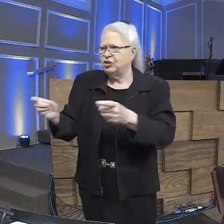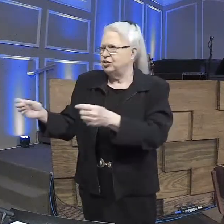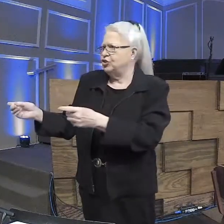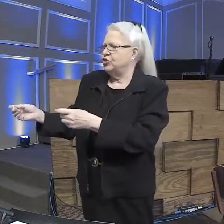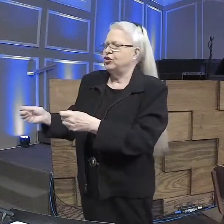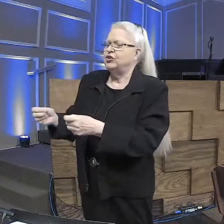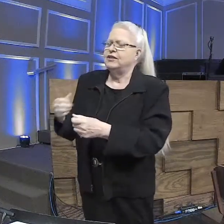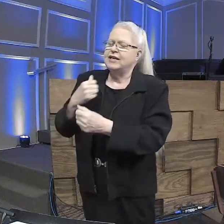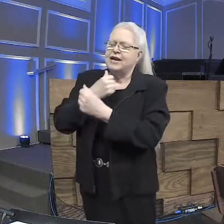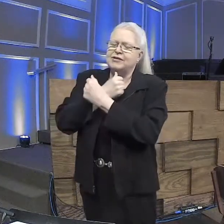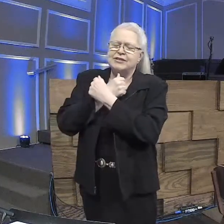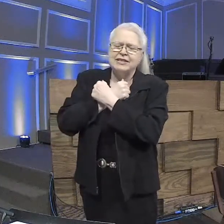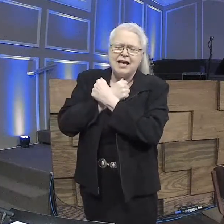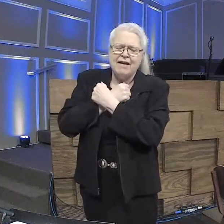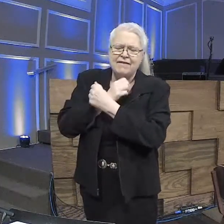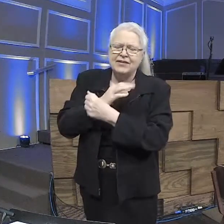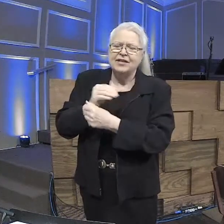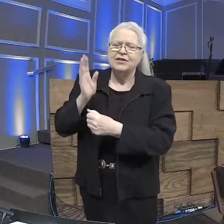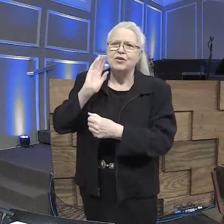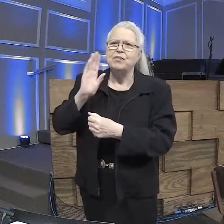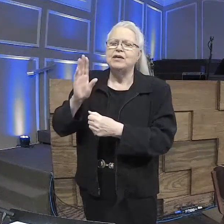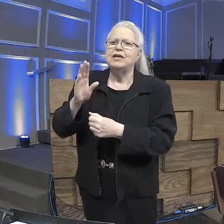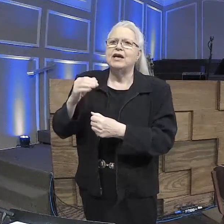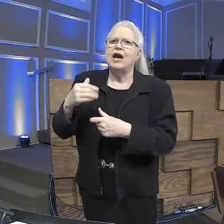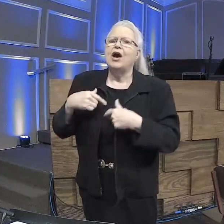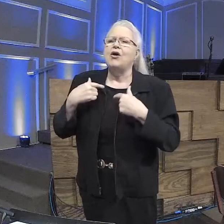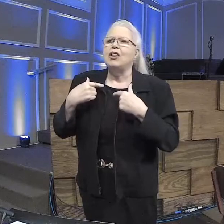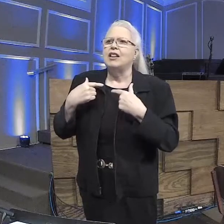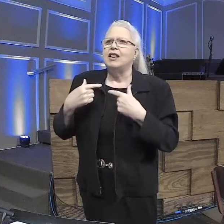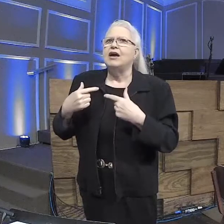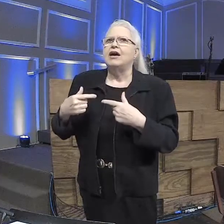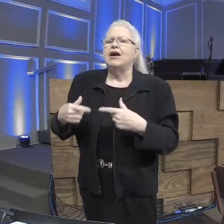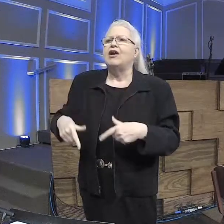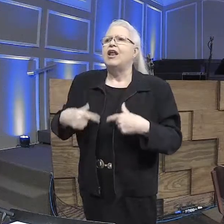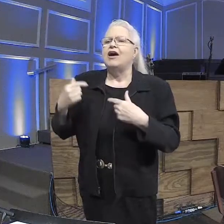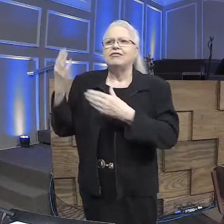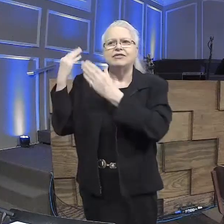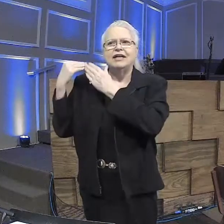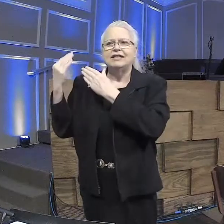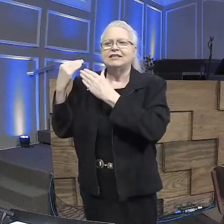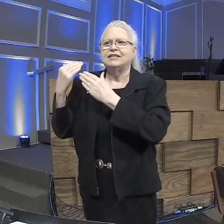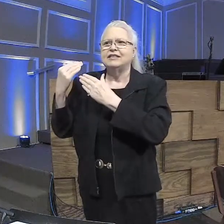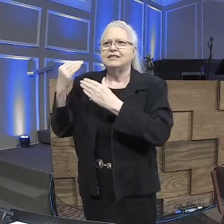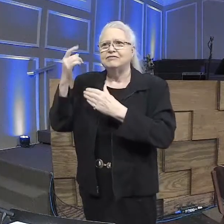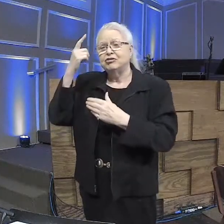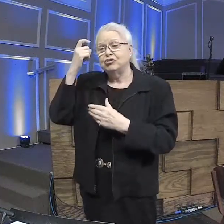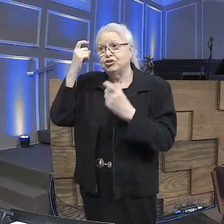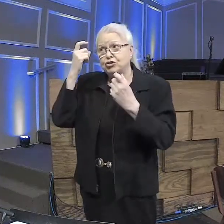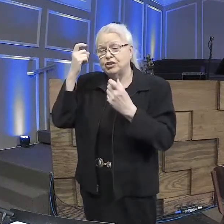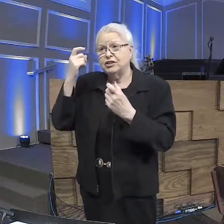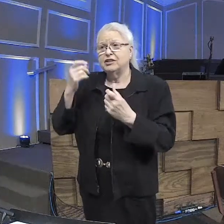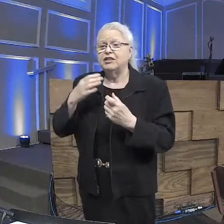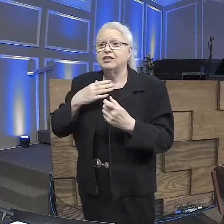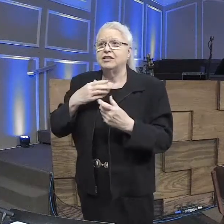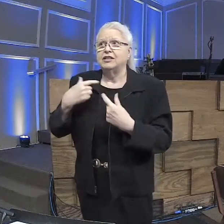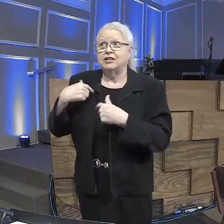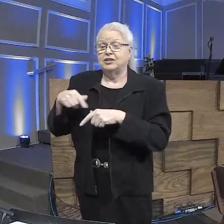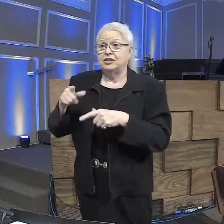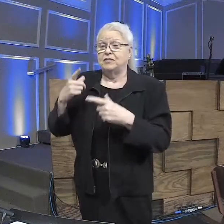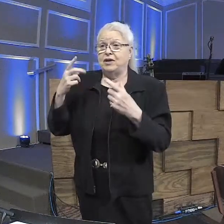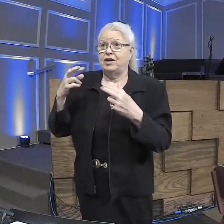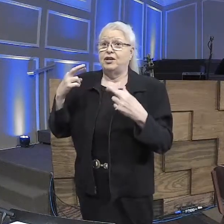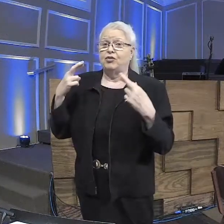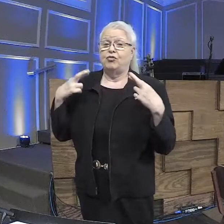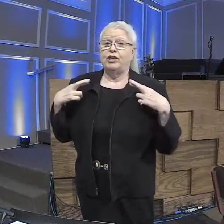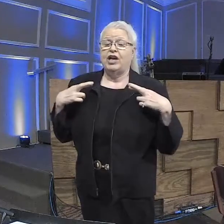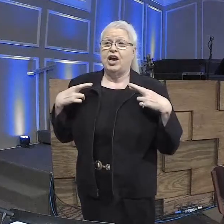been our love, and it will be our life legacy. Just in case you're curious, since my retirement, I've been real busy.